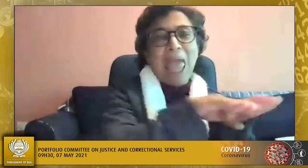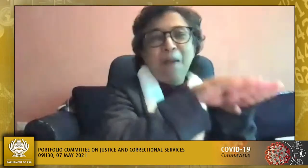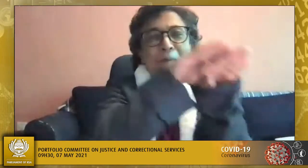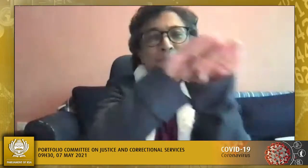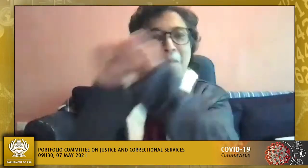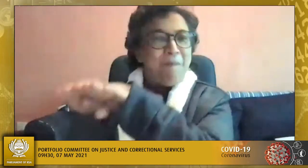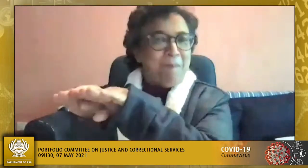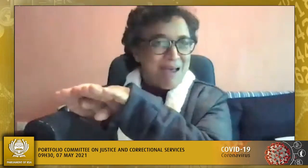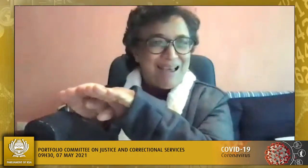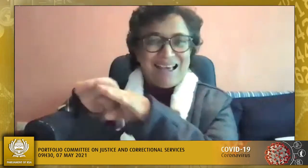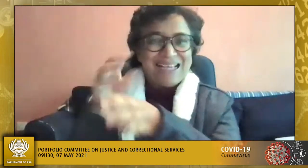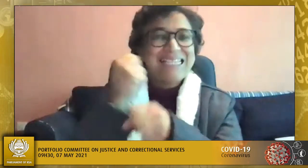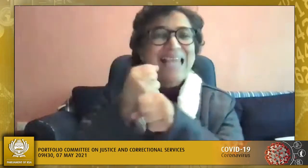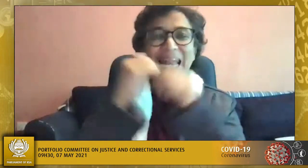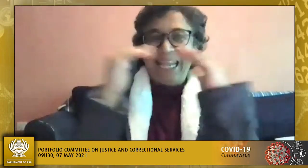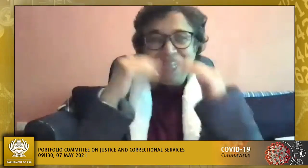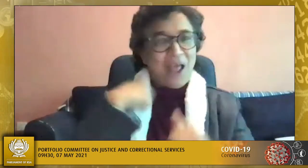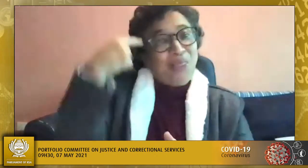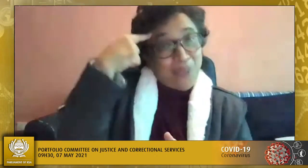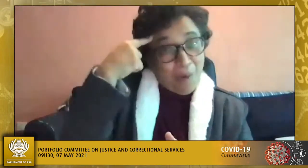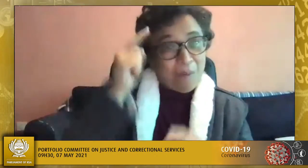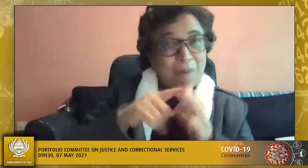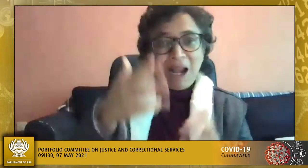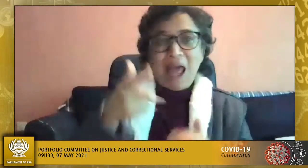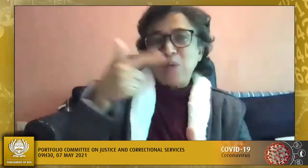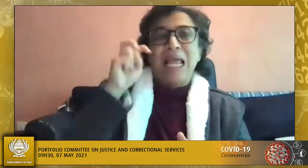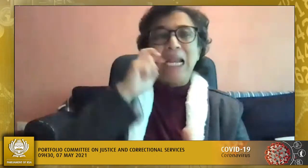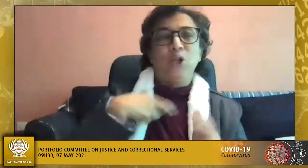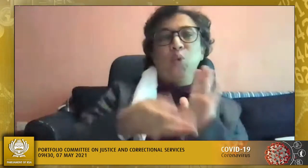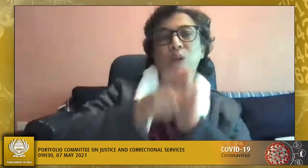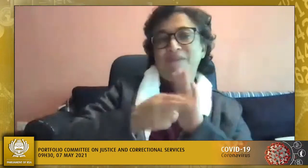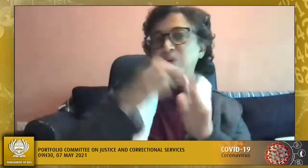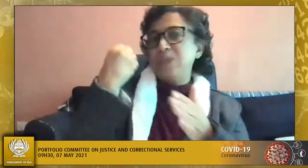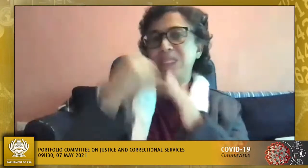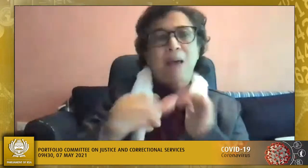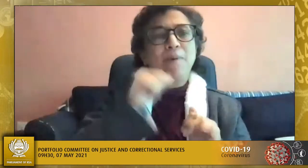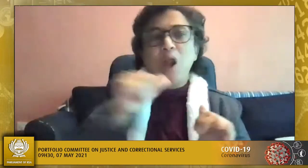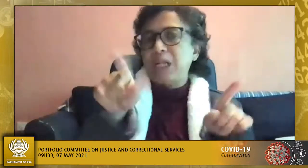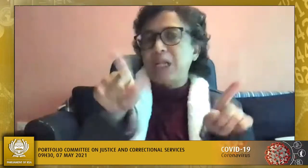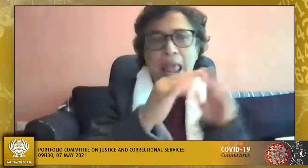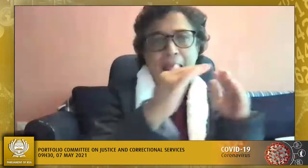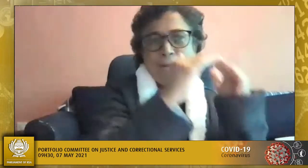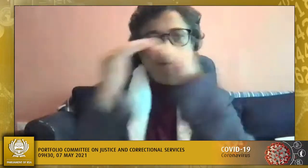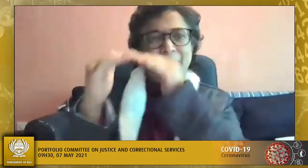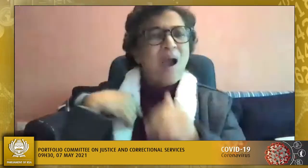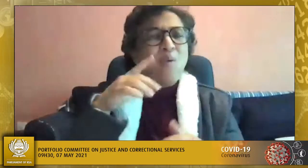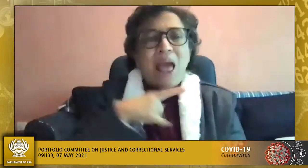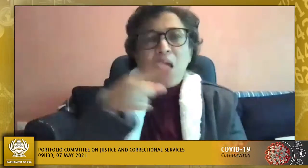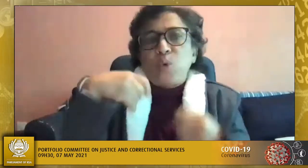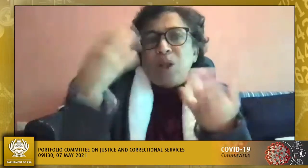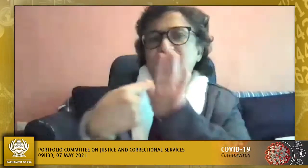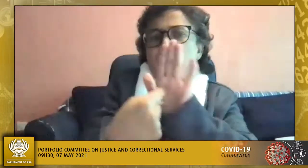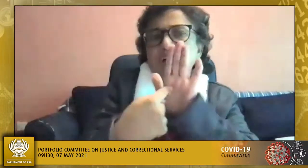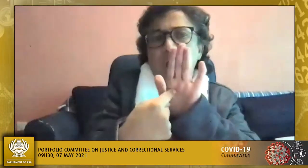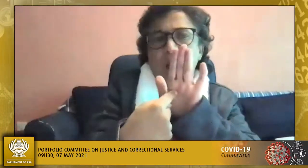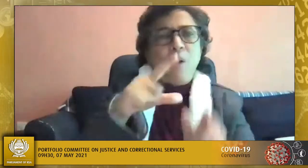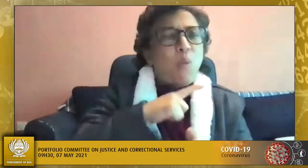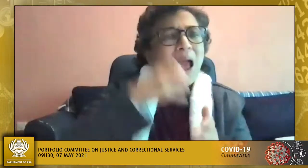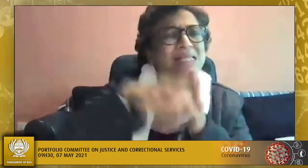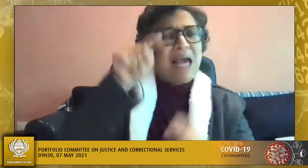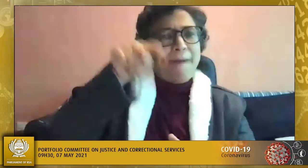one you know I thought all of them are the same throughout and I thought it was standard but as you said it needs to be reviewed because then